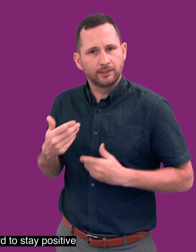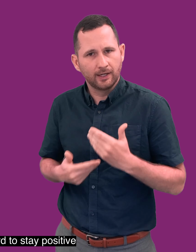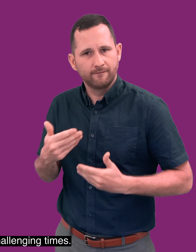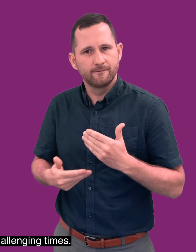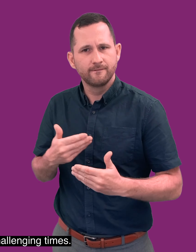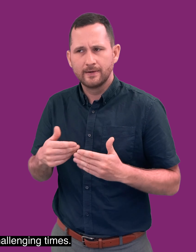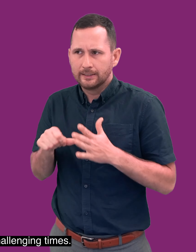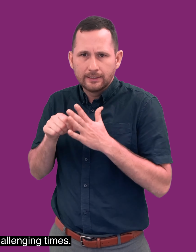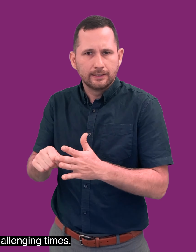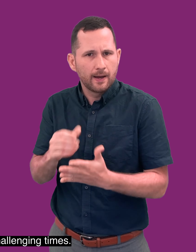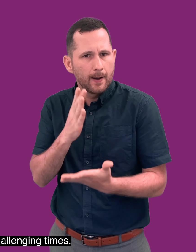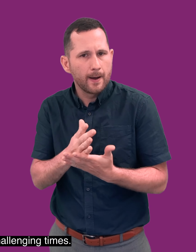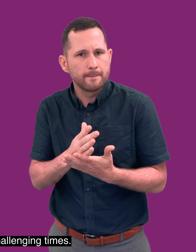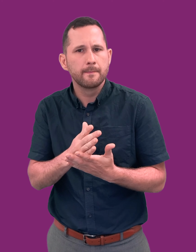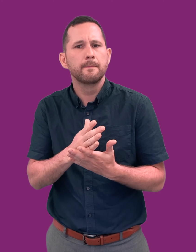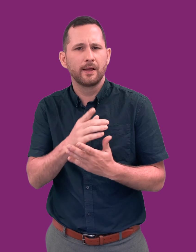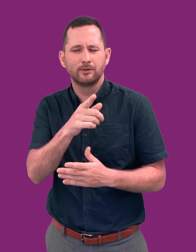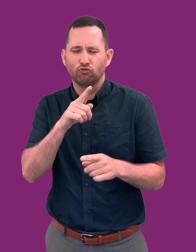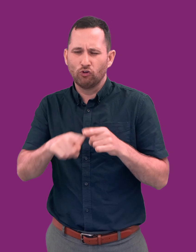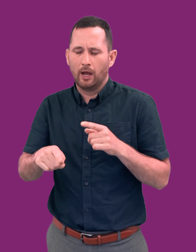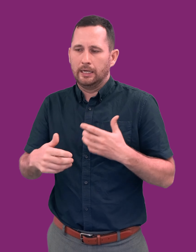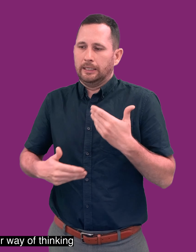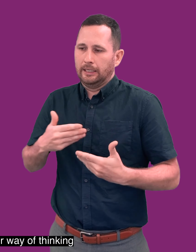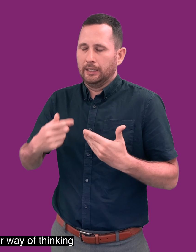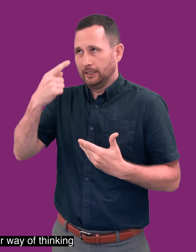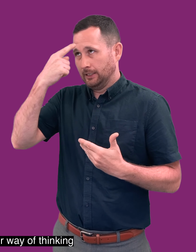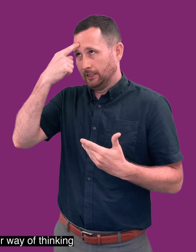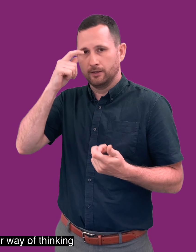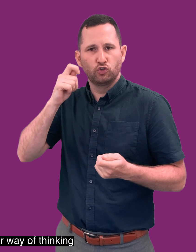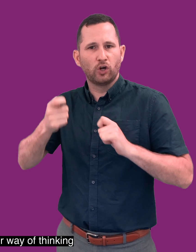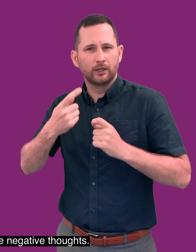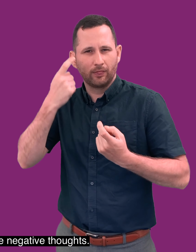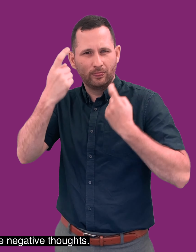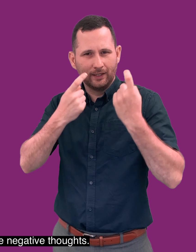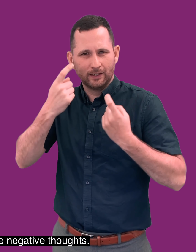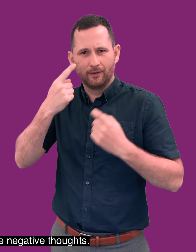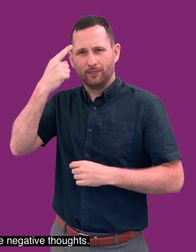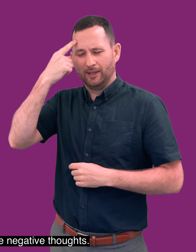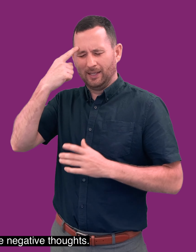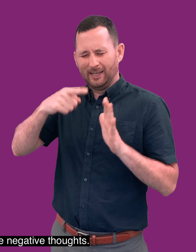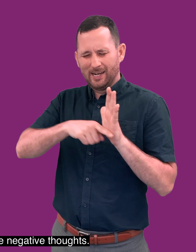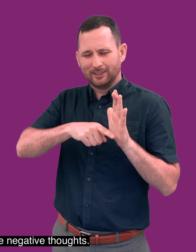these challenging times. Let's change our way of thinking and challenge those negative